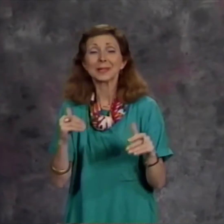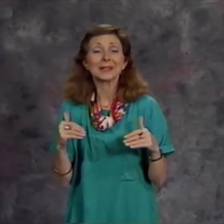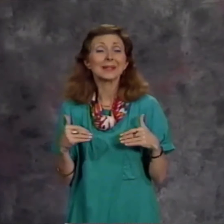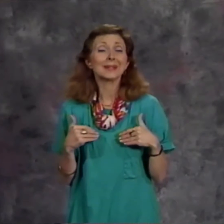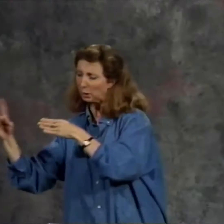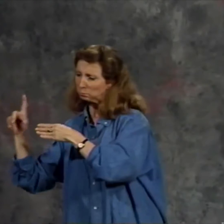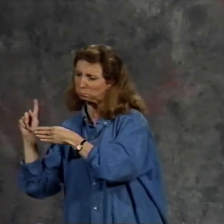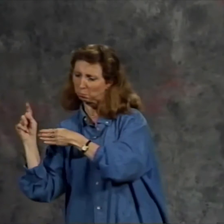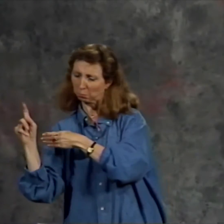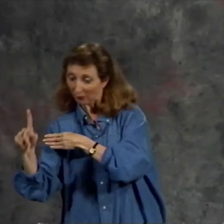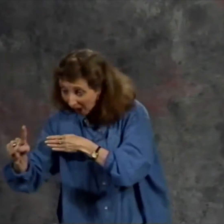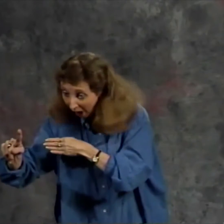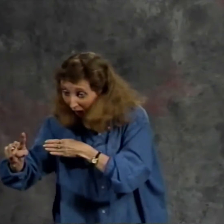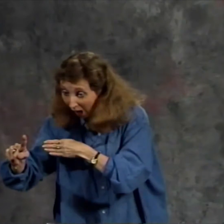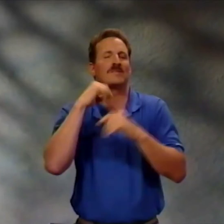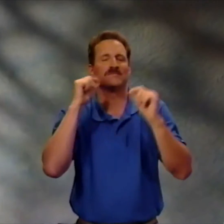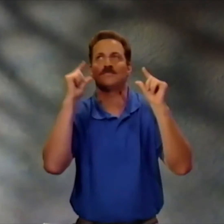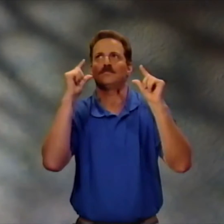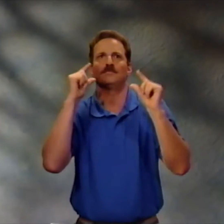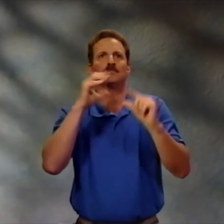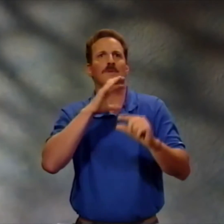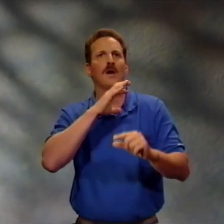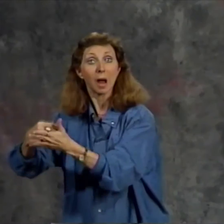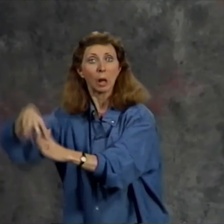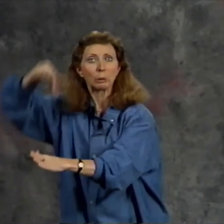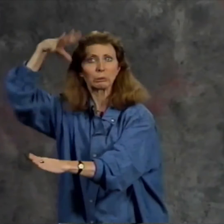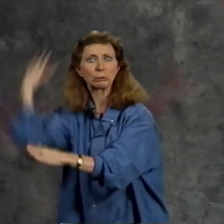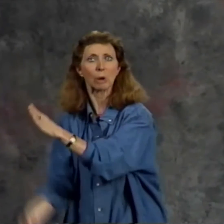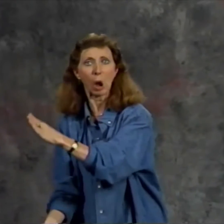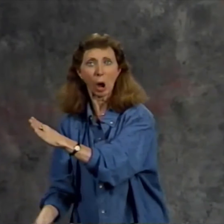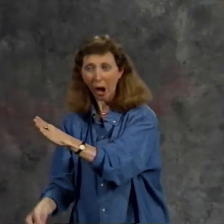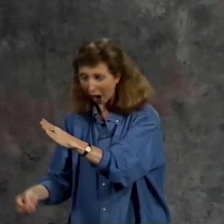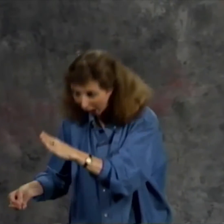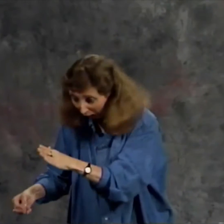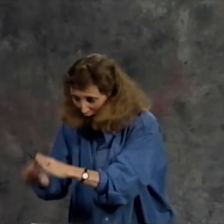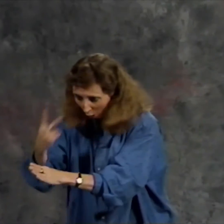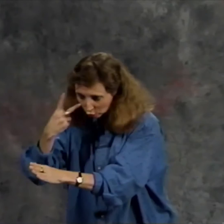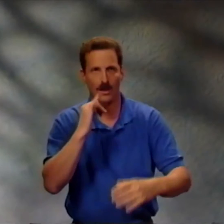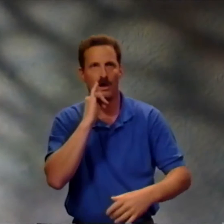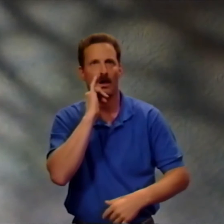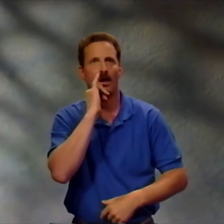I think it's just from a course on how to do better sign language, and it just looks bad.